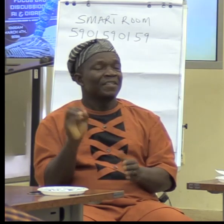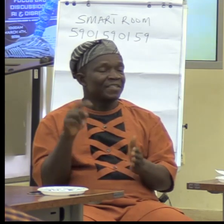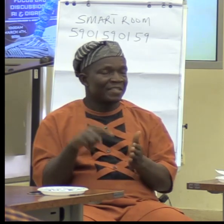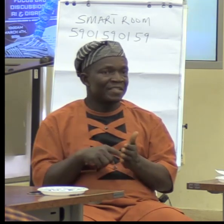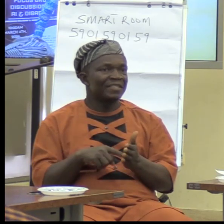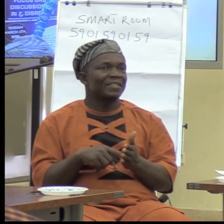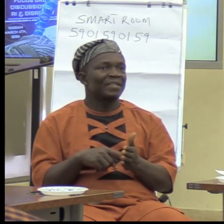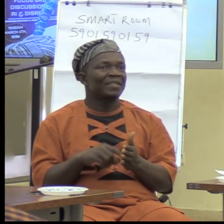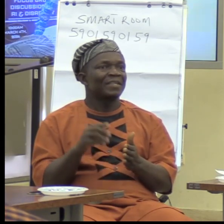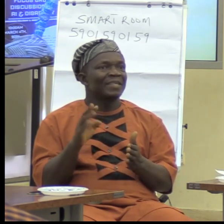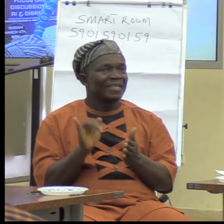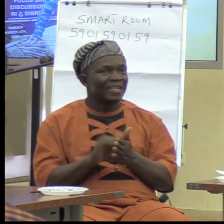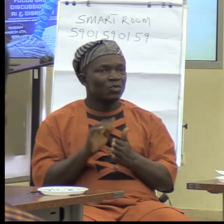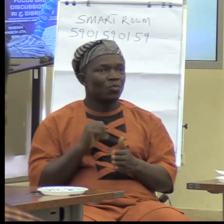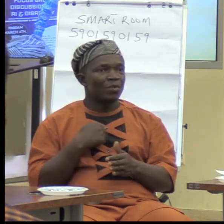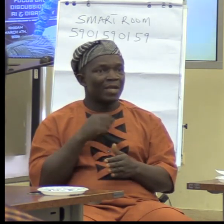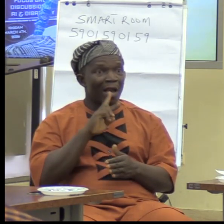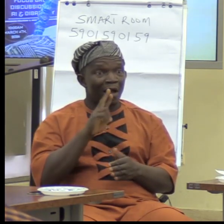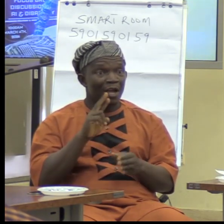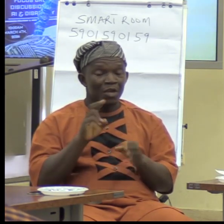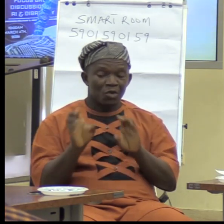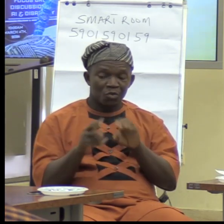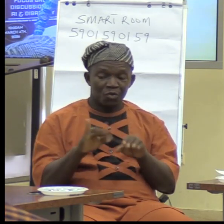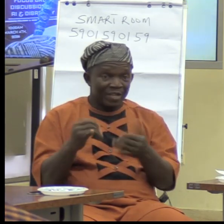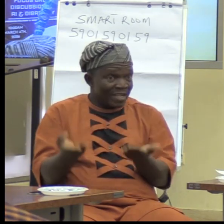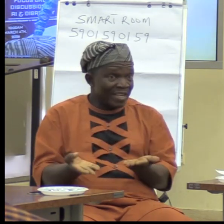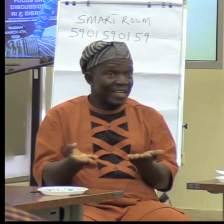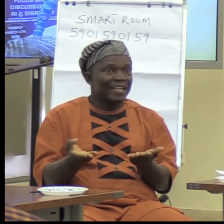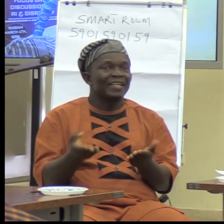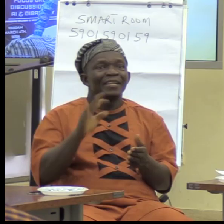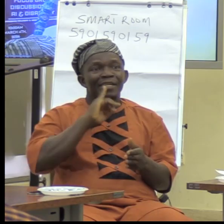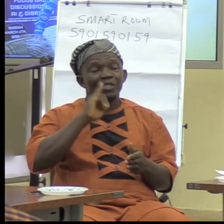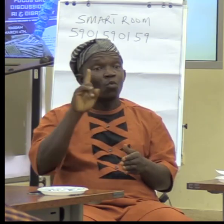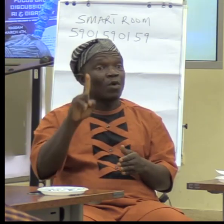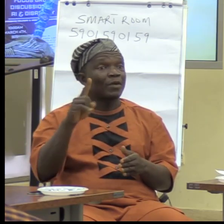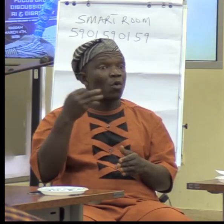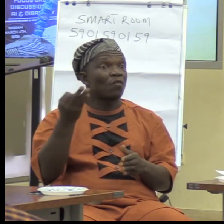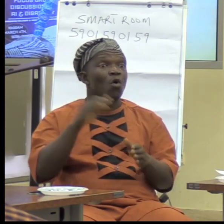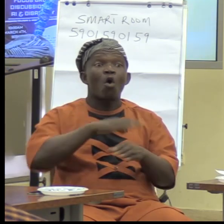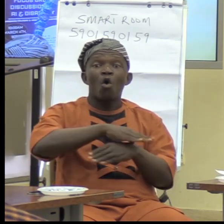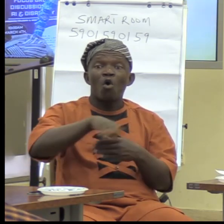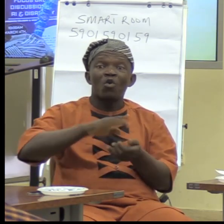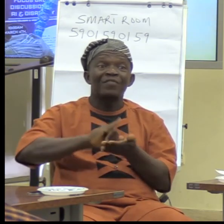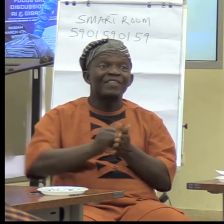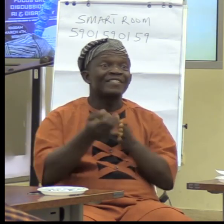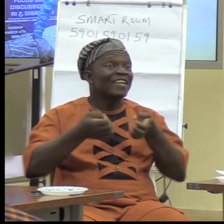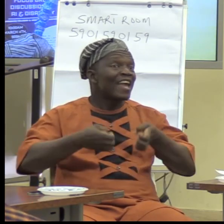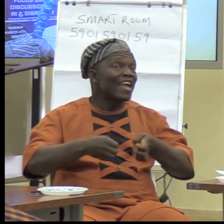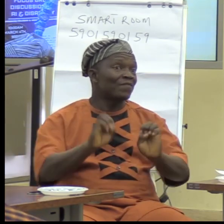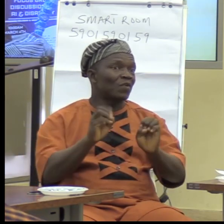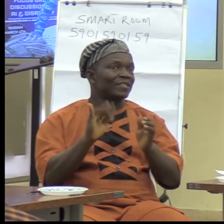this that we are doing here is one of those efforts that we want we are embarking on to be